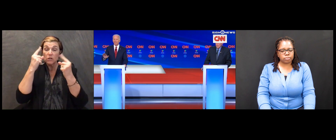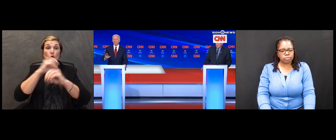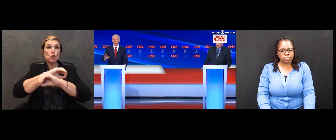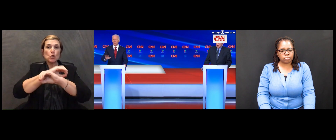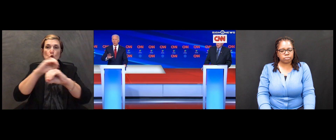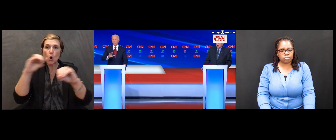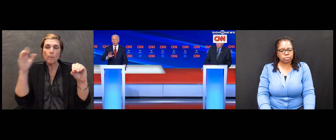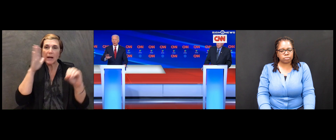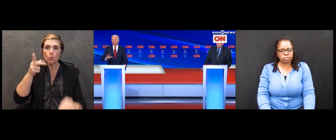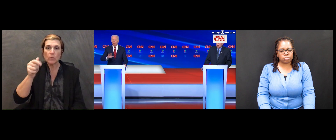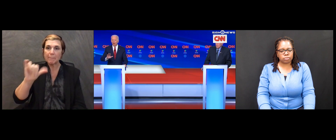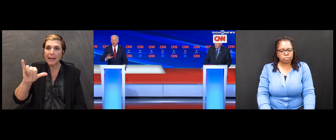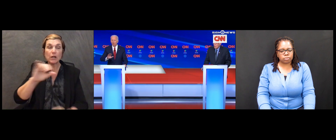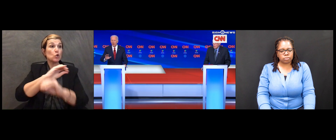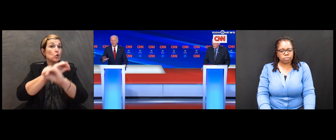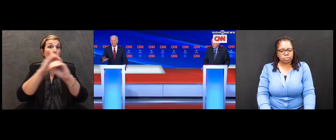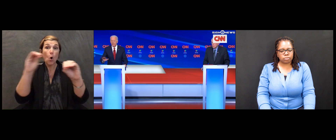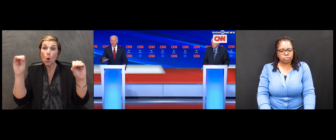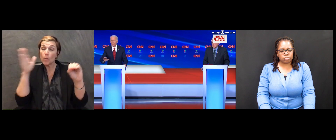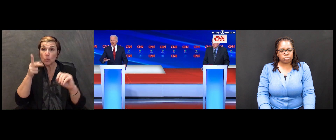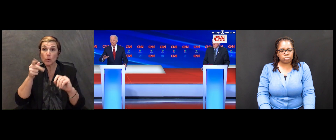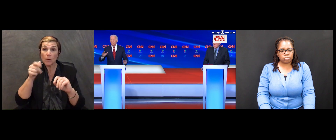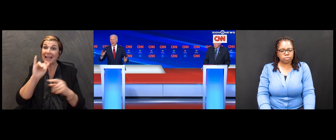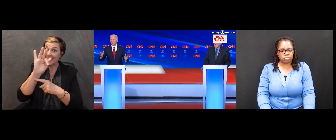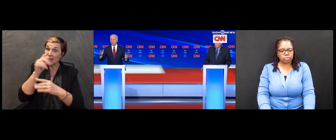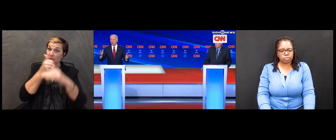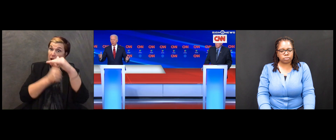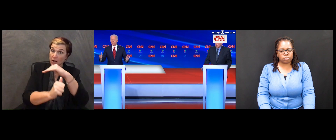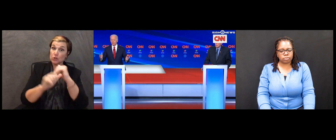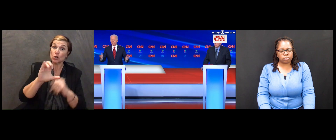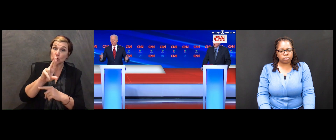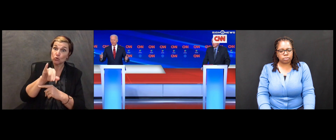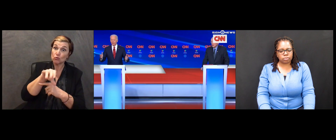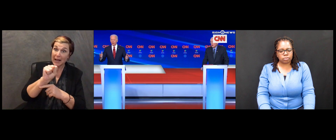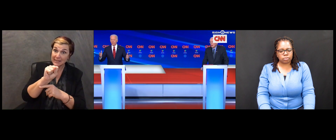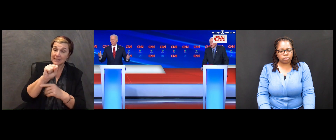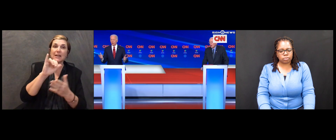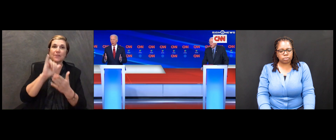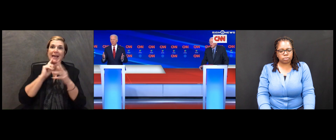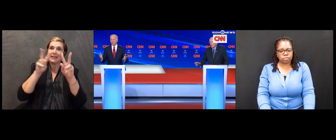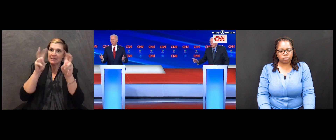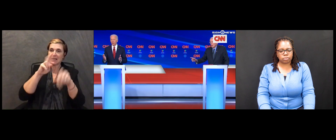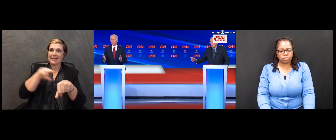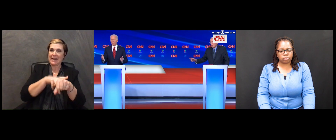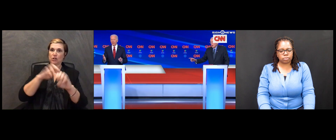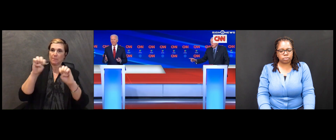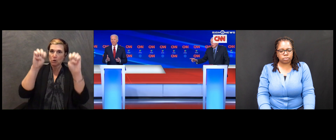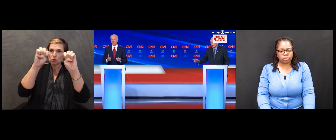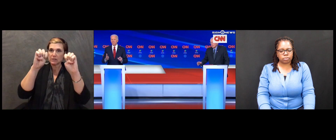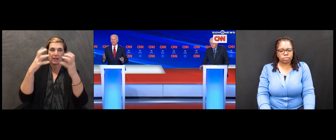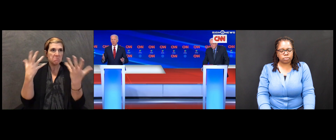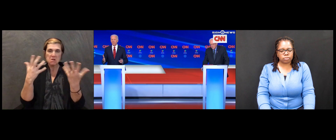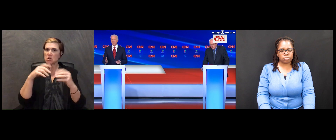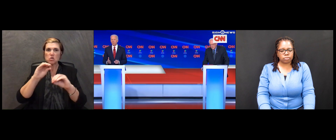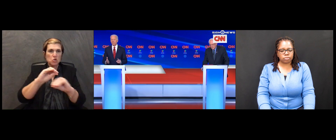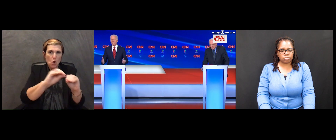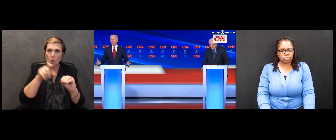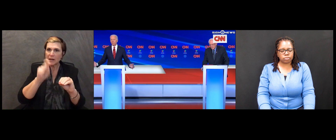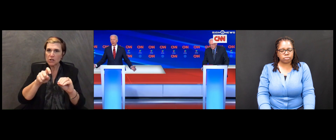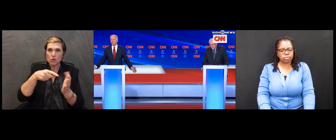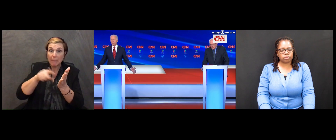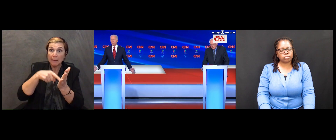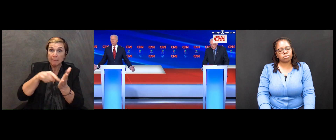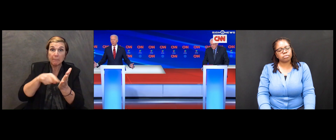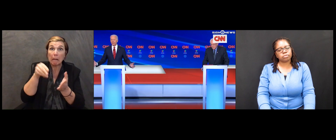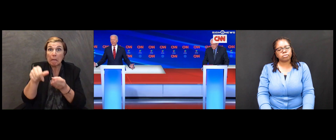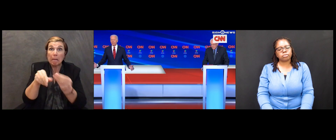anything having to do with the crisis. This is a national emergency. There isn't a question of whether or not this is something that could be covered